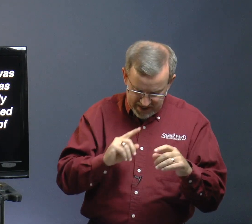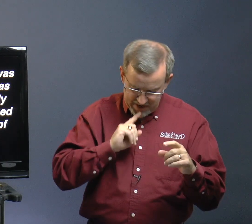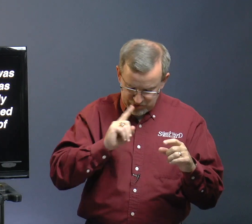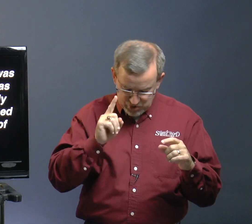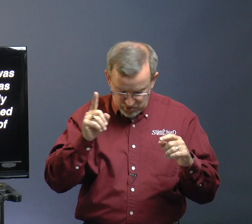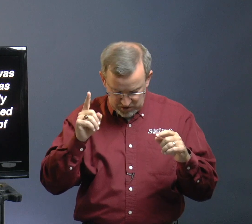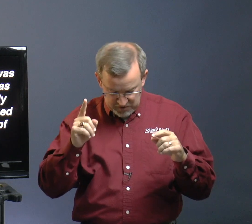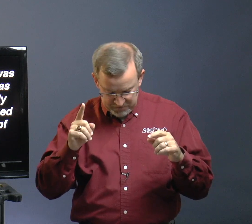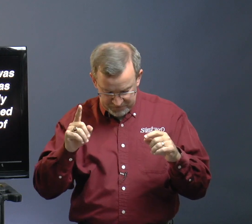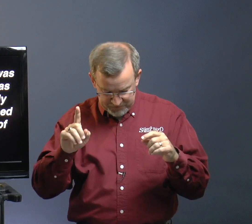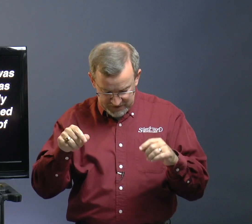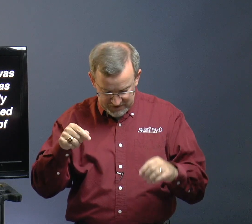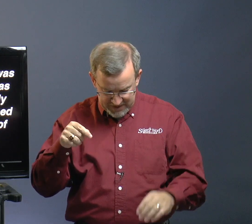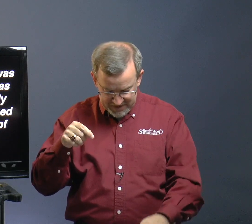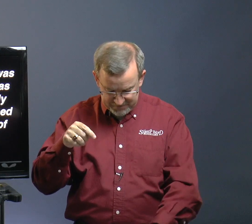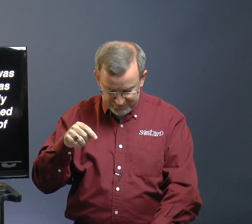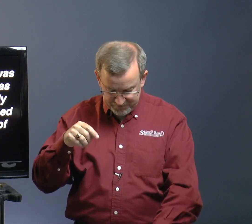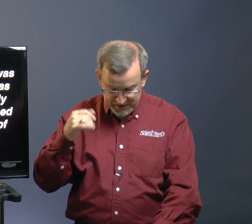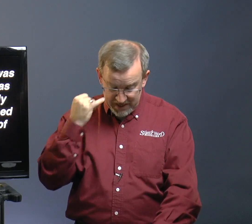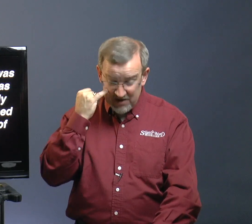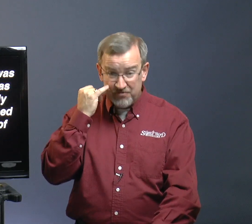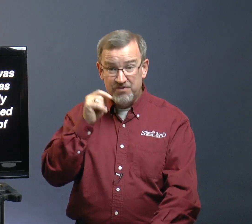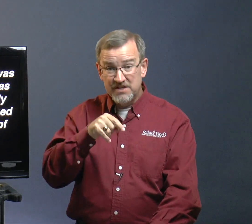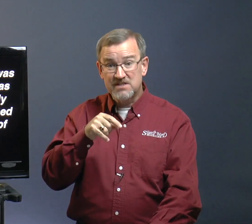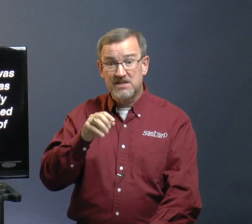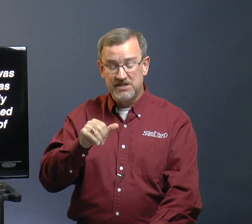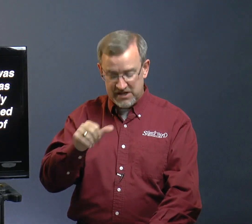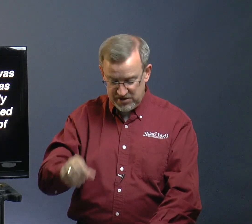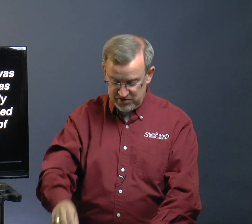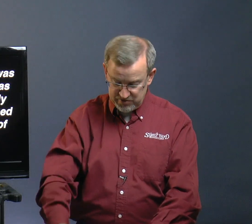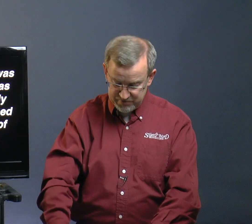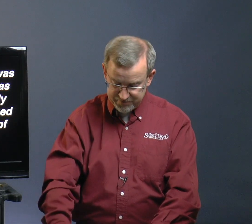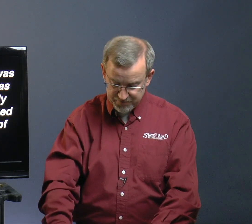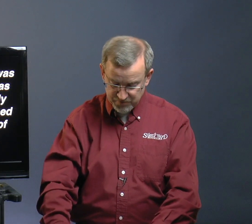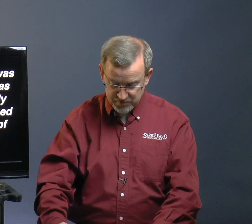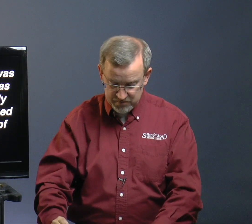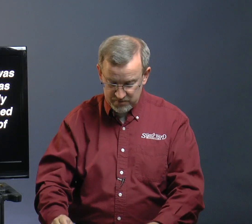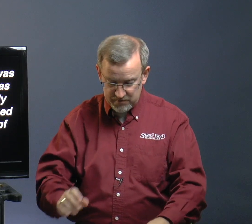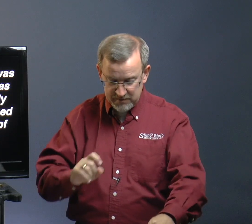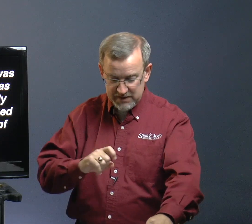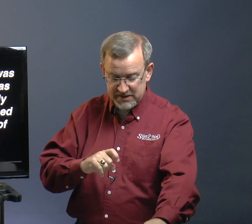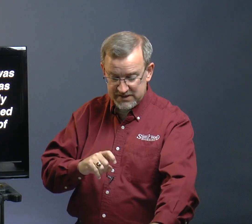I'm sure that if this continued,